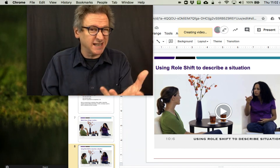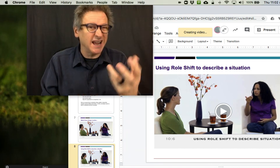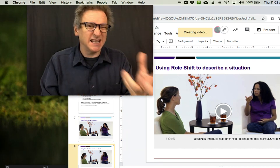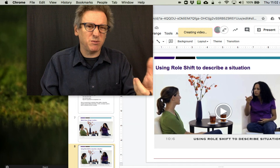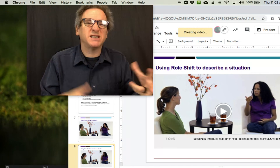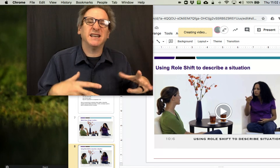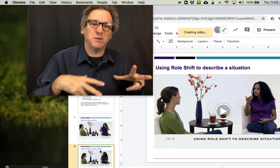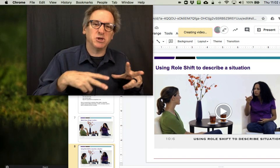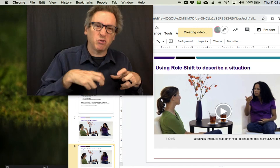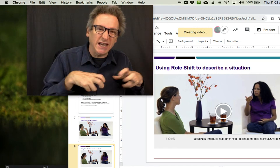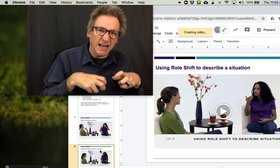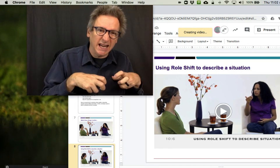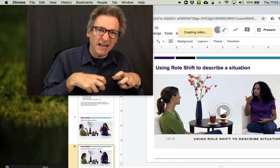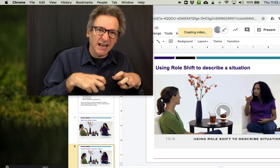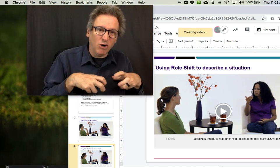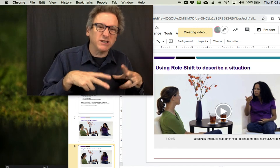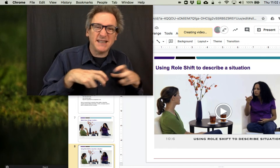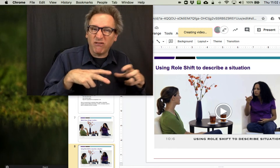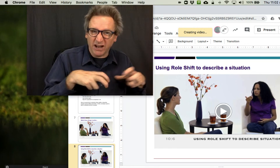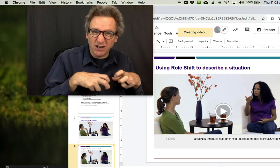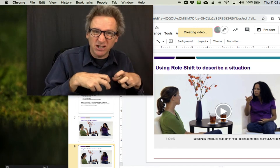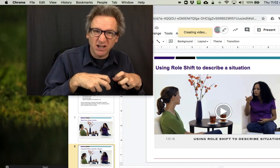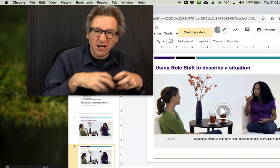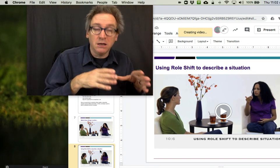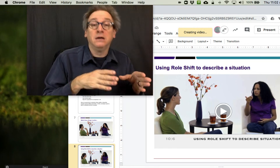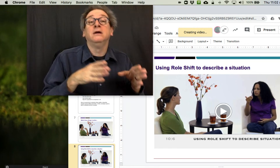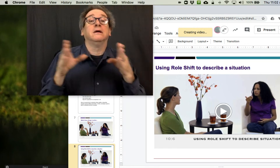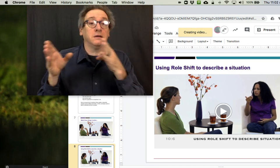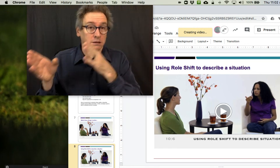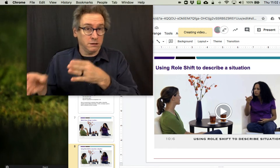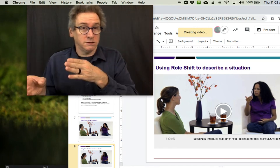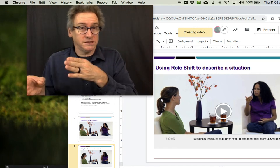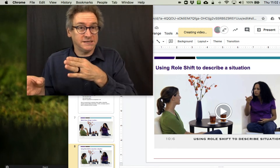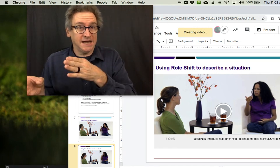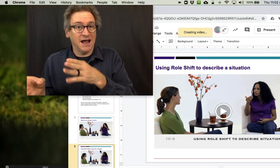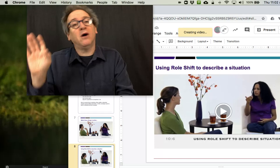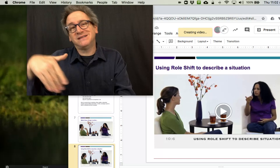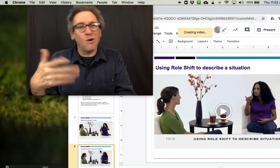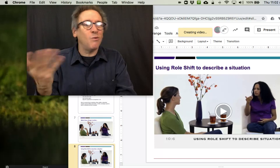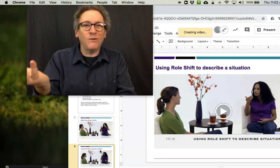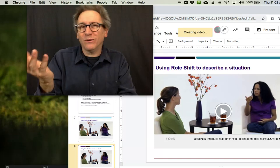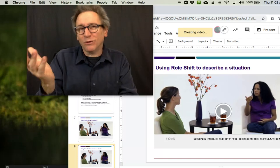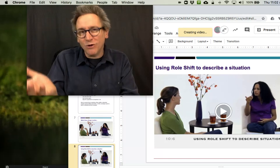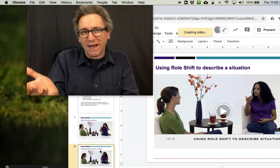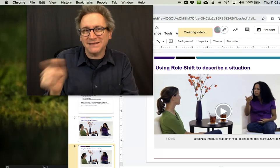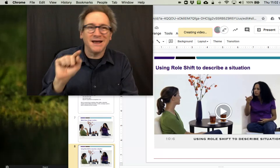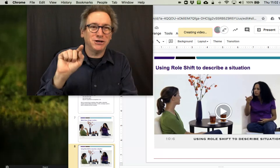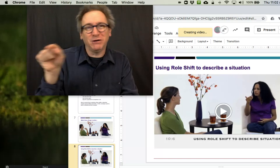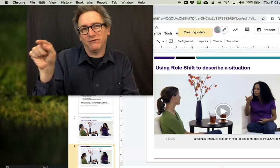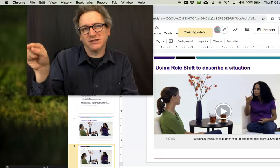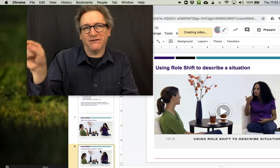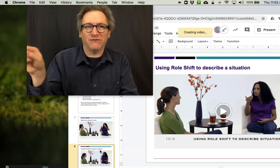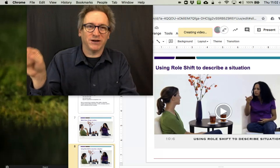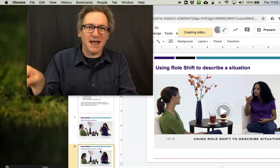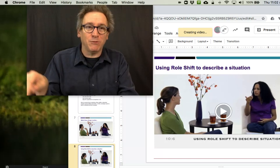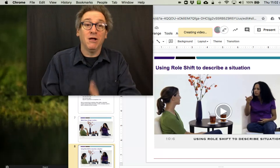like I said, as opposed to saying someone's greedy or selfish, saying, oh, so when we were roommates, she